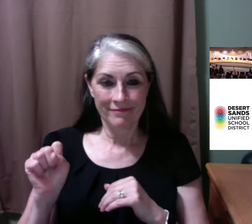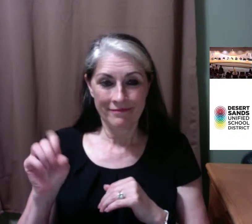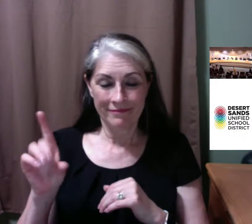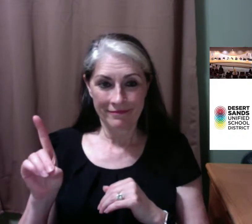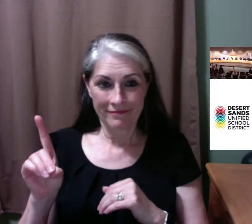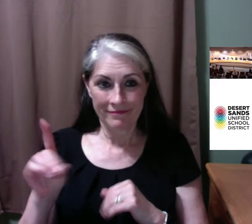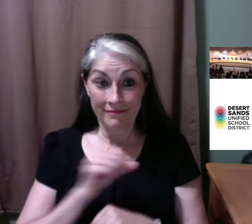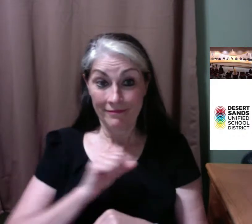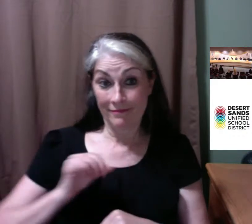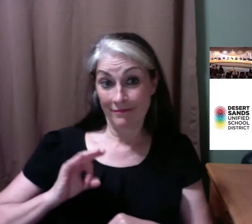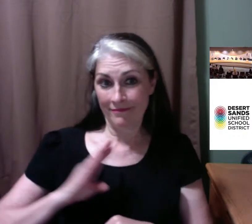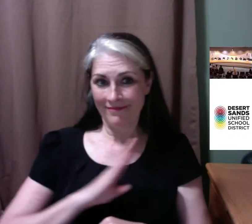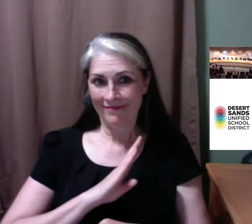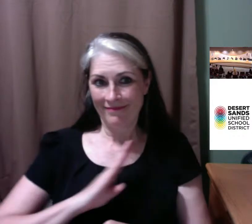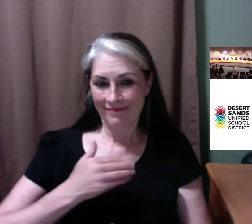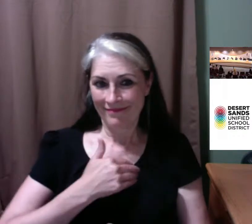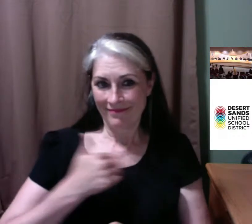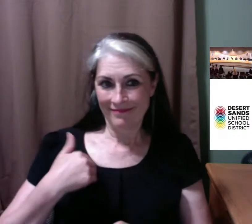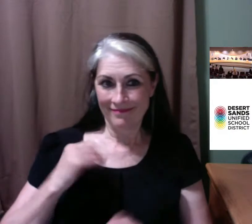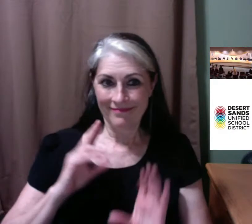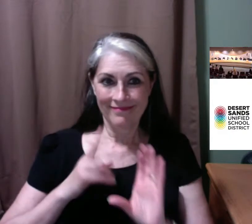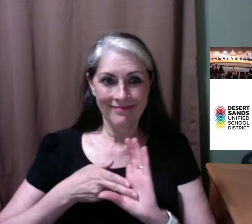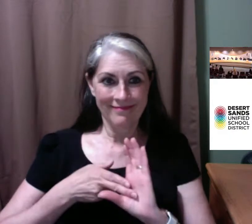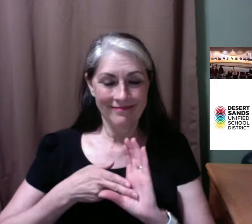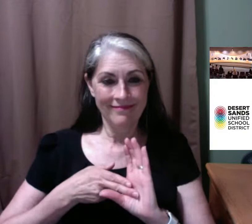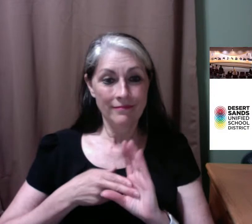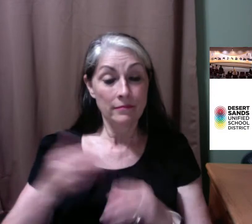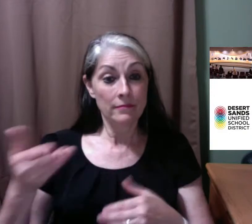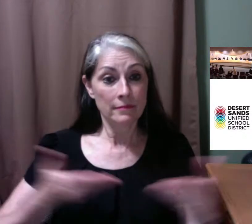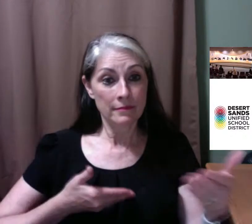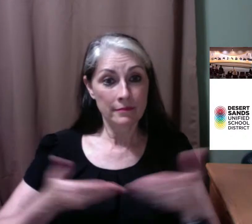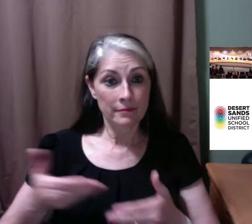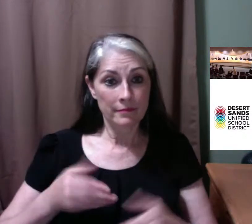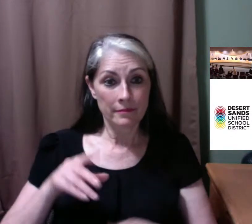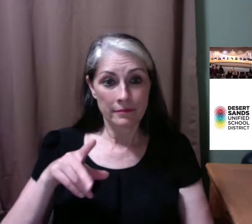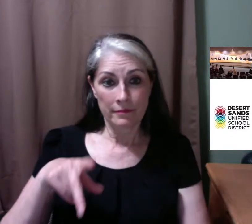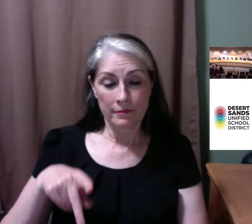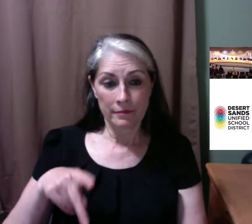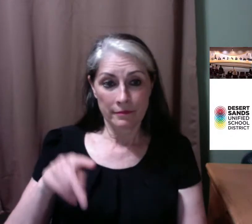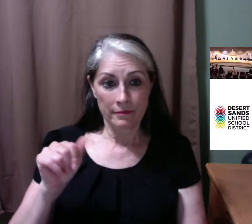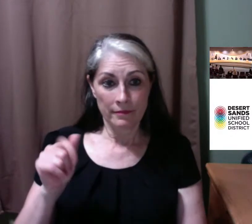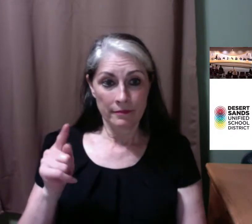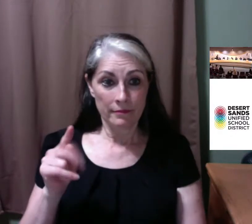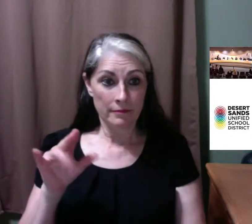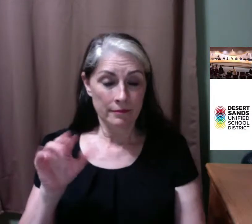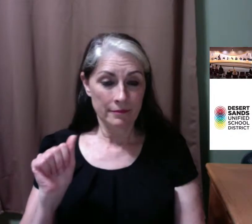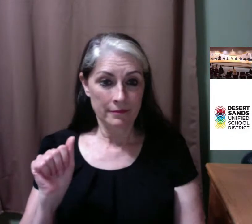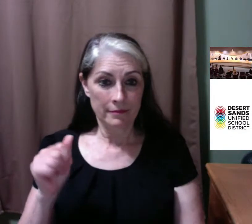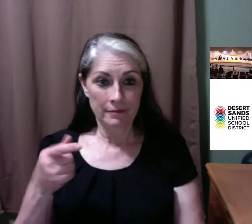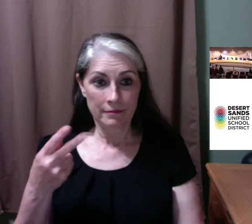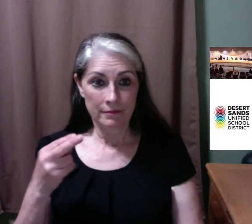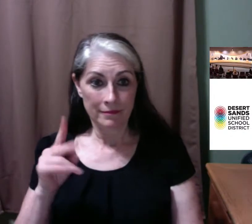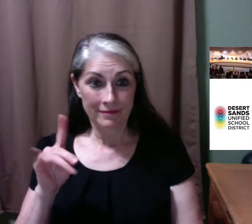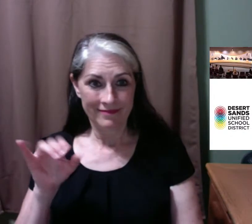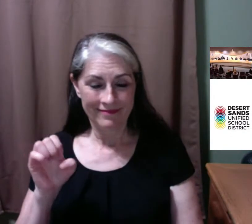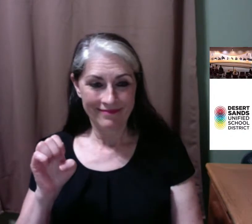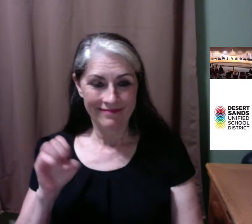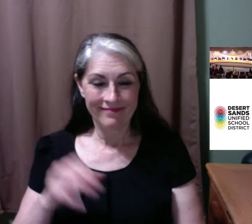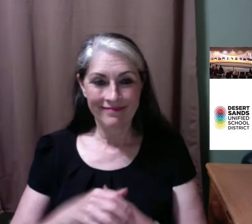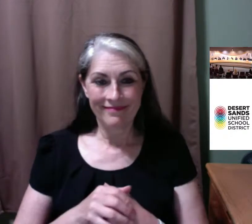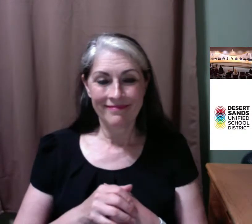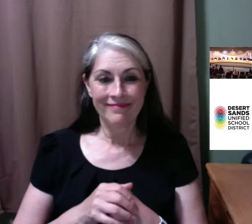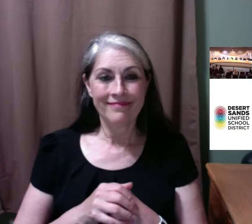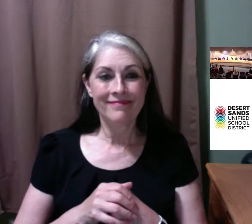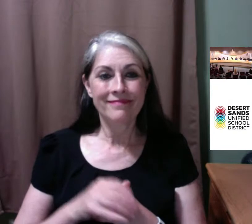staff member. So please join me in welcoming Patricia Doherty, or Trisha as we call her, the Migrant